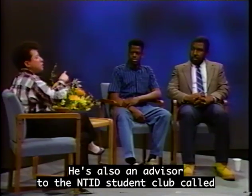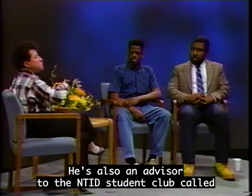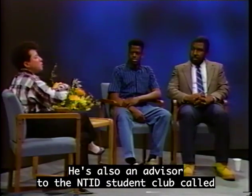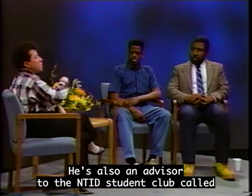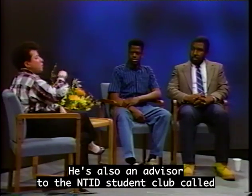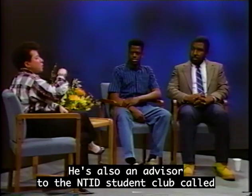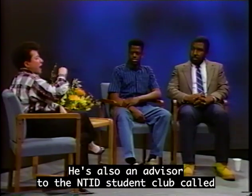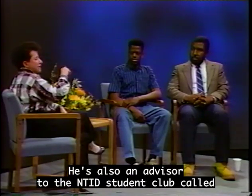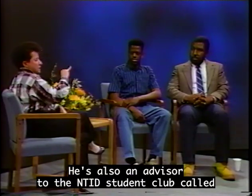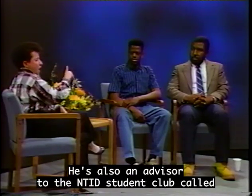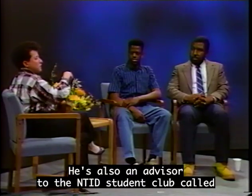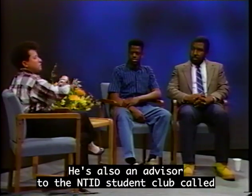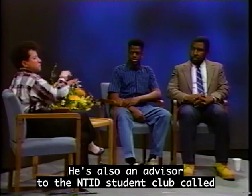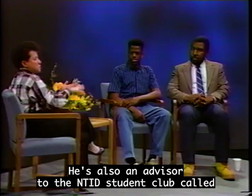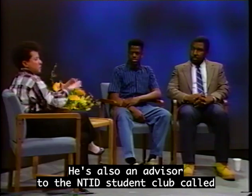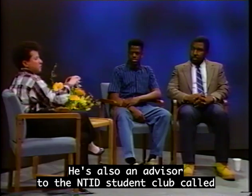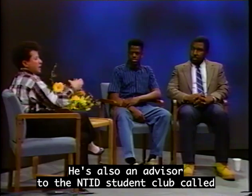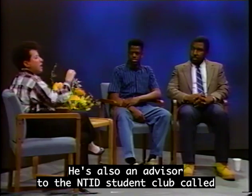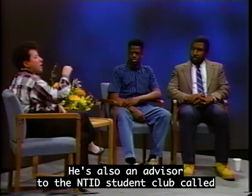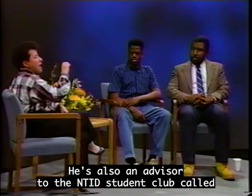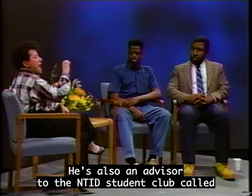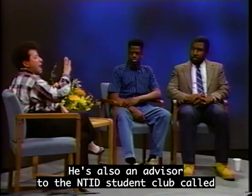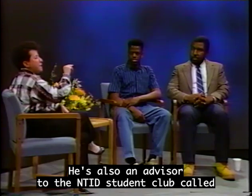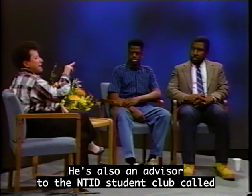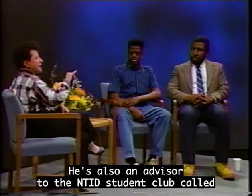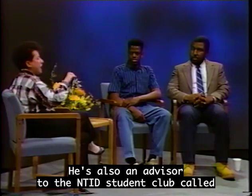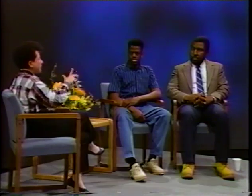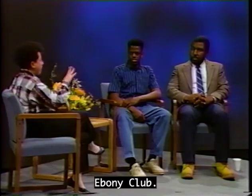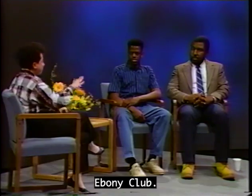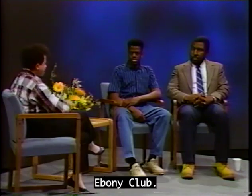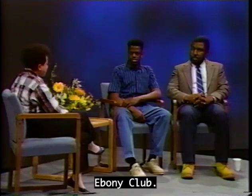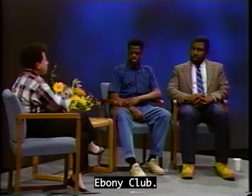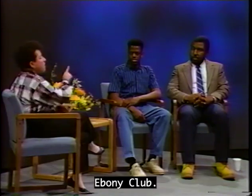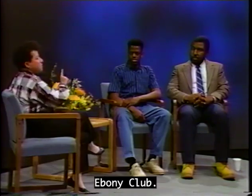also an advisor to the NTID student club called Ebony Club.